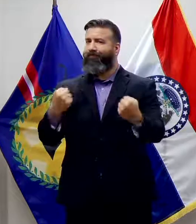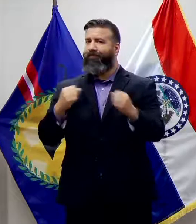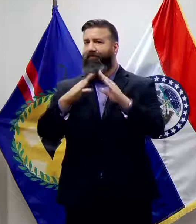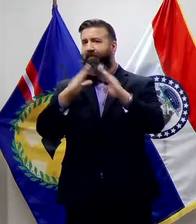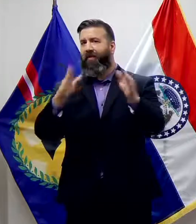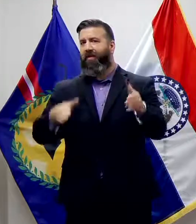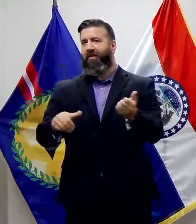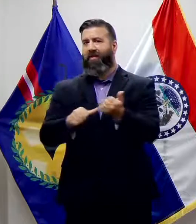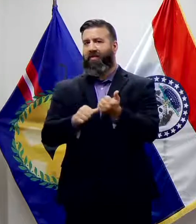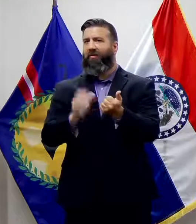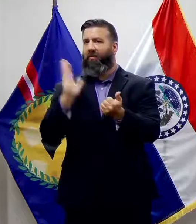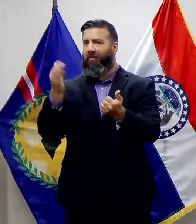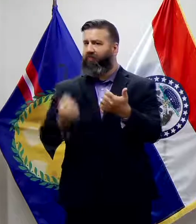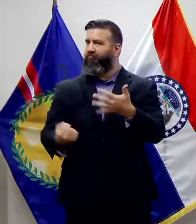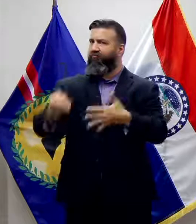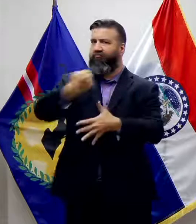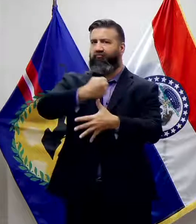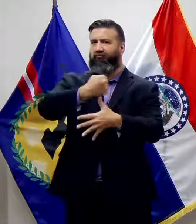assistance will be among the priorities.